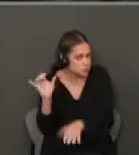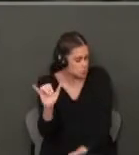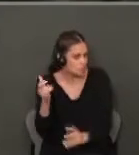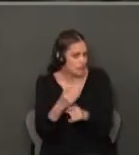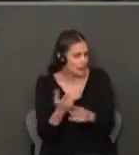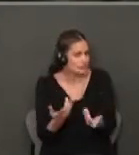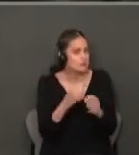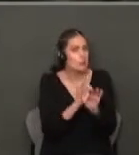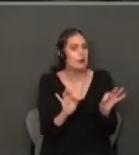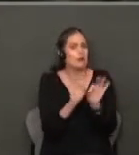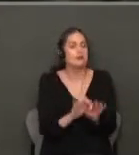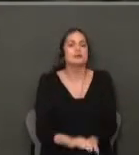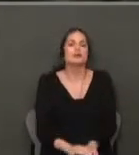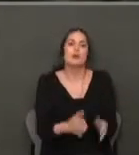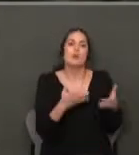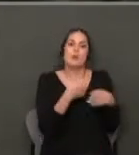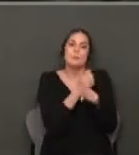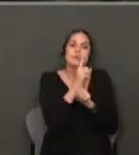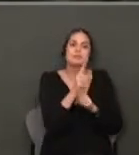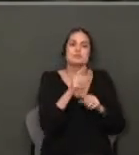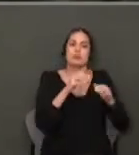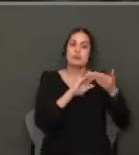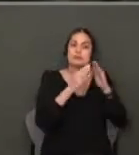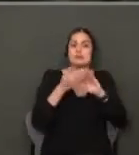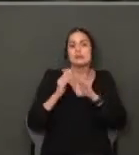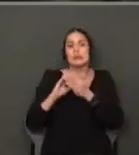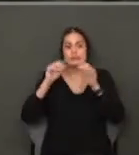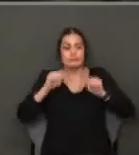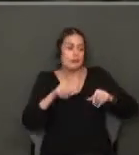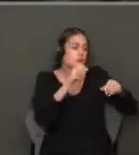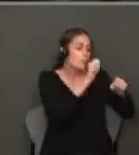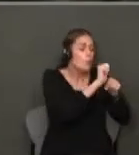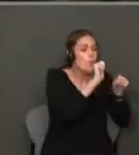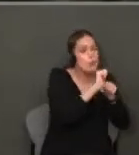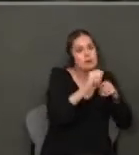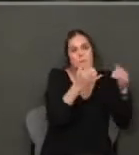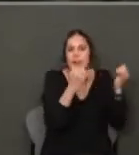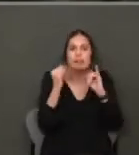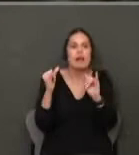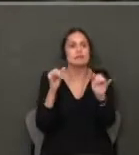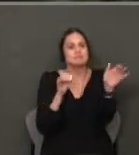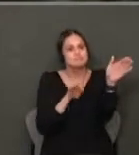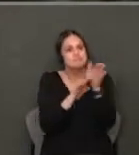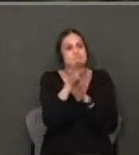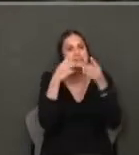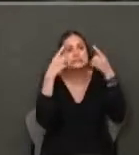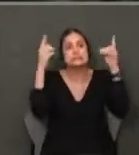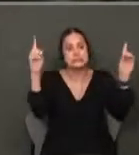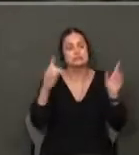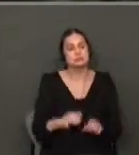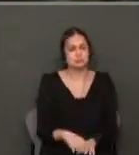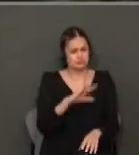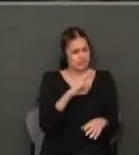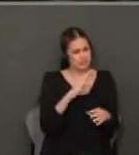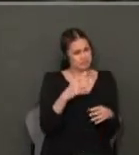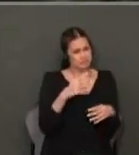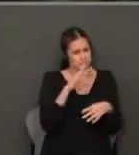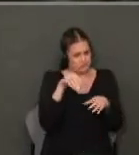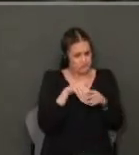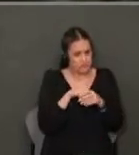right? And they want to make sure that they live in a city where people can live, work, play, and thrive. So they've got skin in the game. These are very